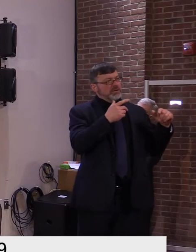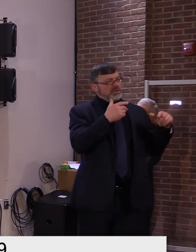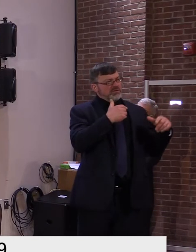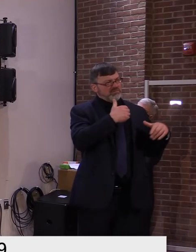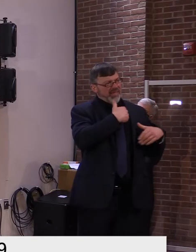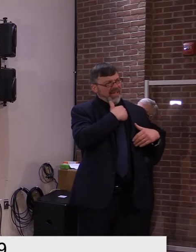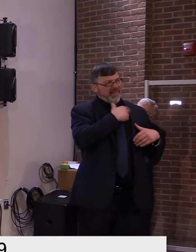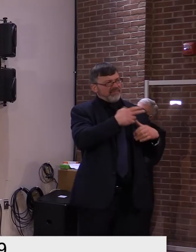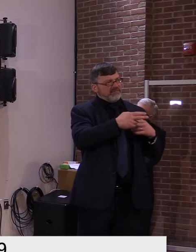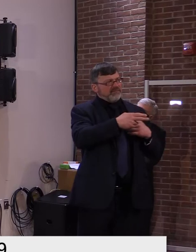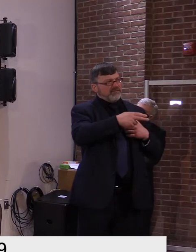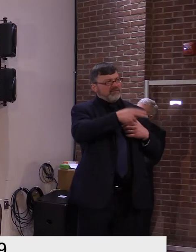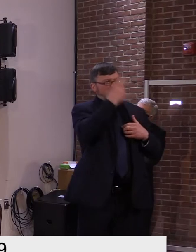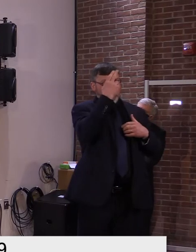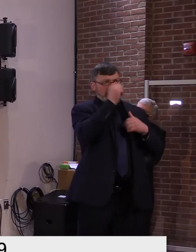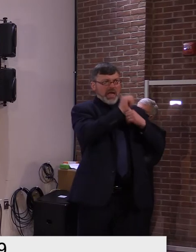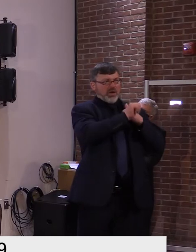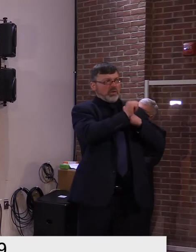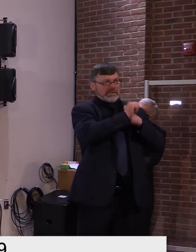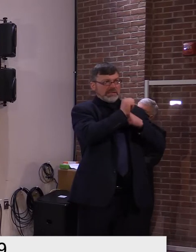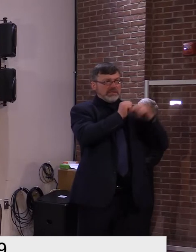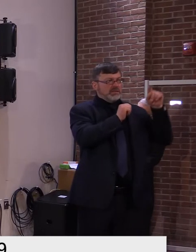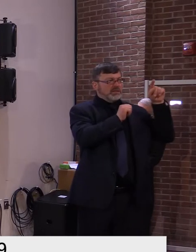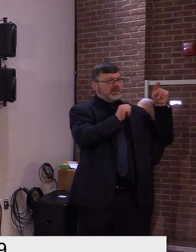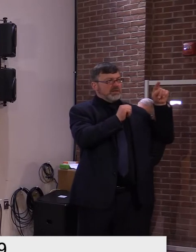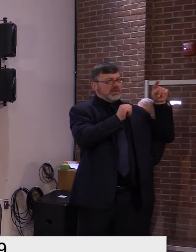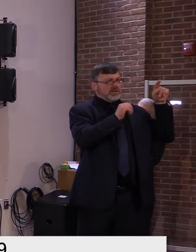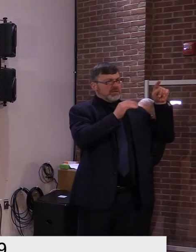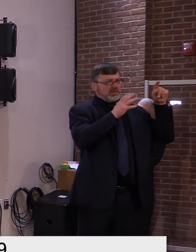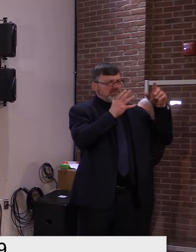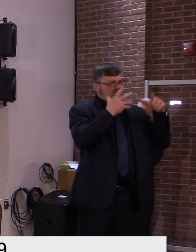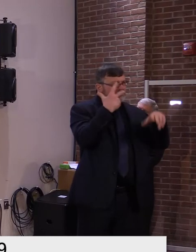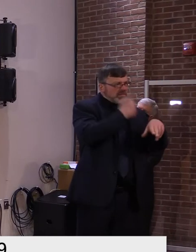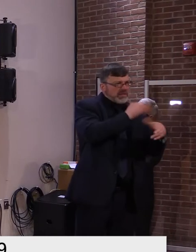Are you privy to that information and the explanation of how they do that?